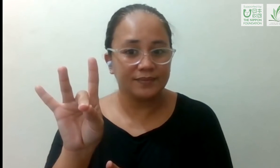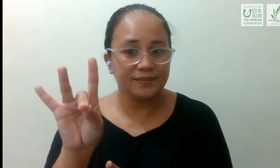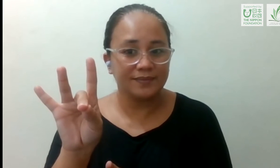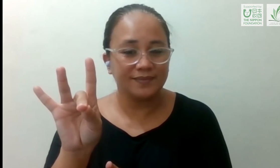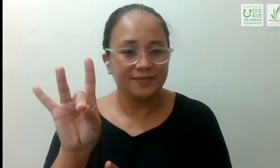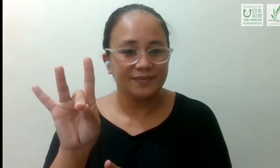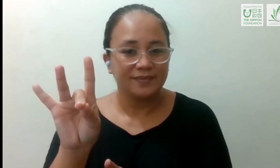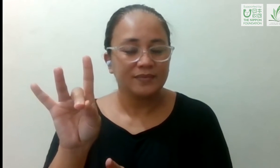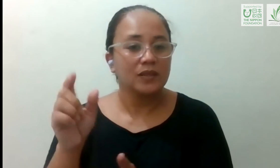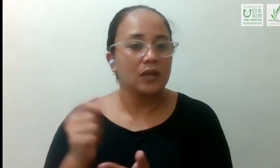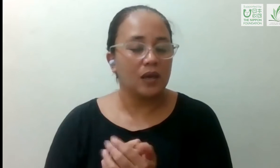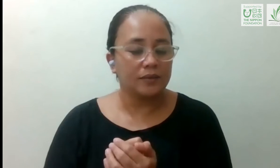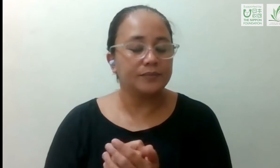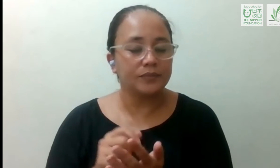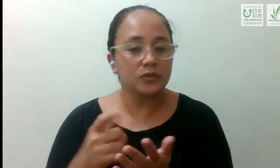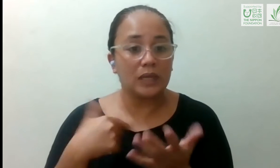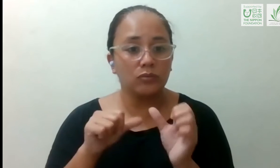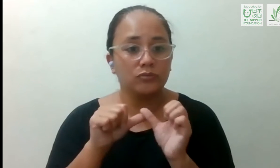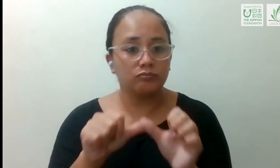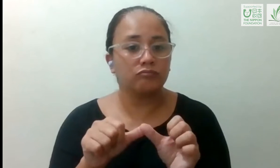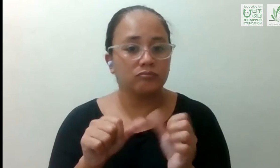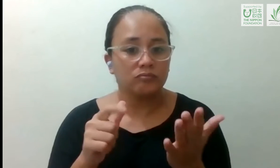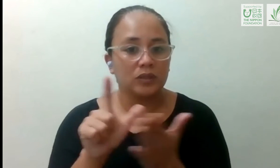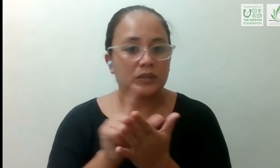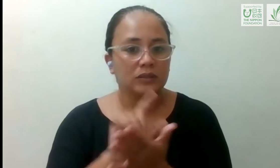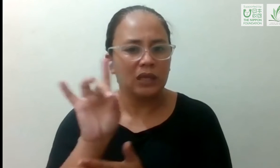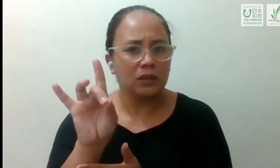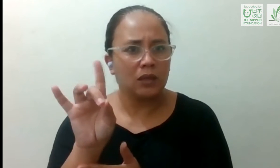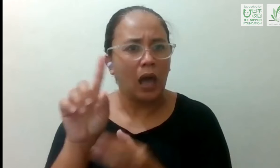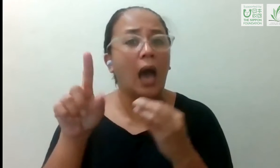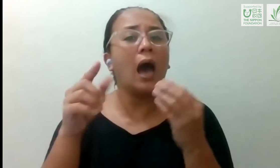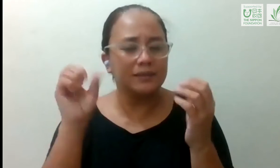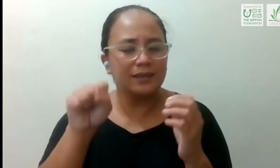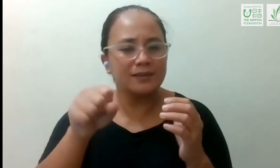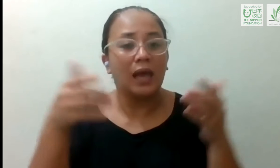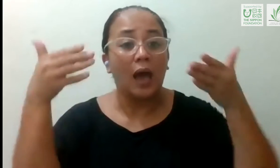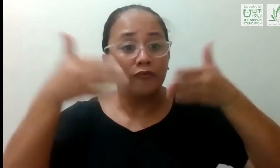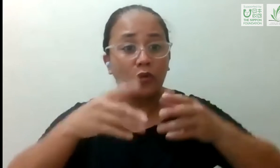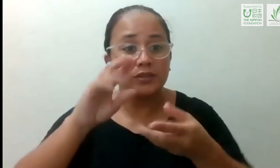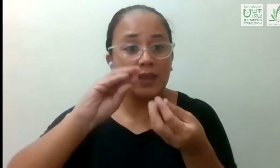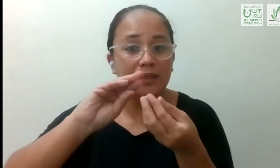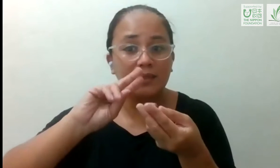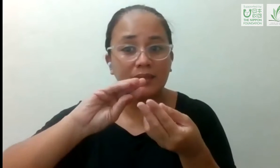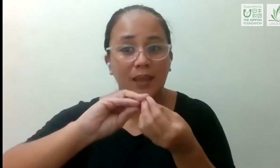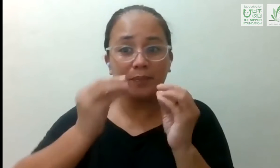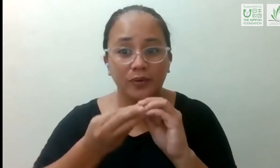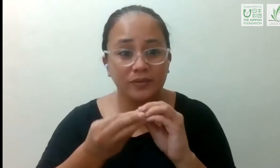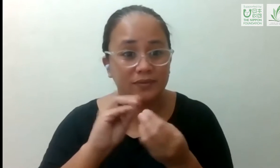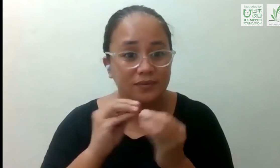Or let's continue with lesson 8. Yeah, that's the numbers. Okay. So we